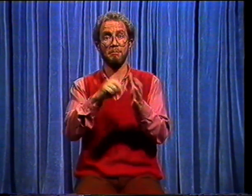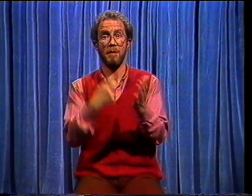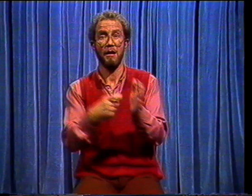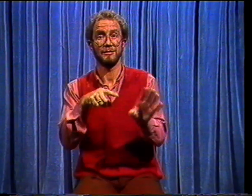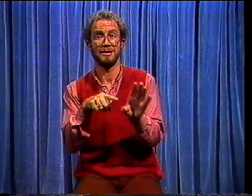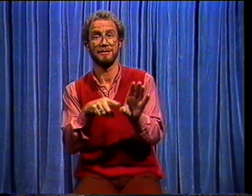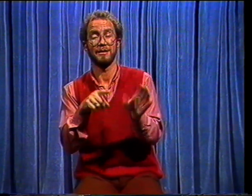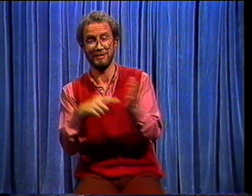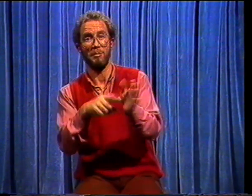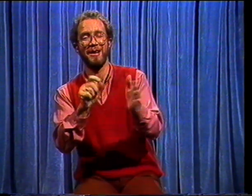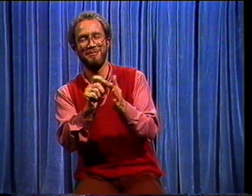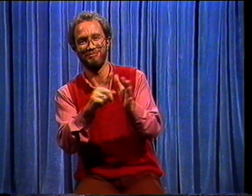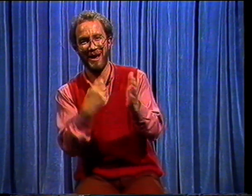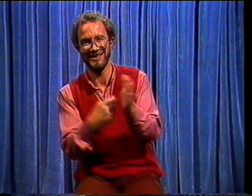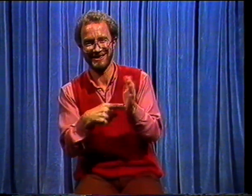a sign that we already know for party,